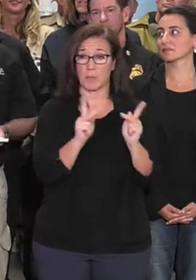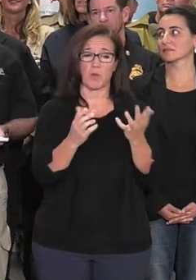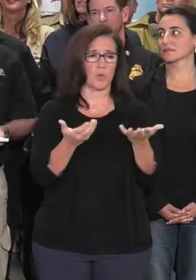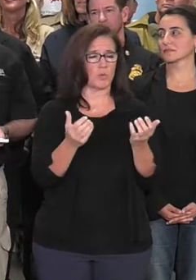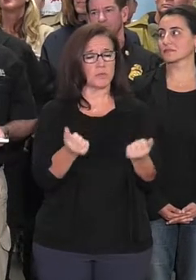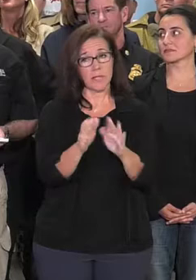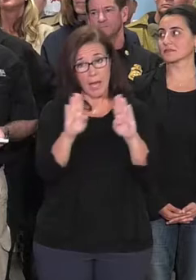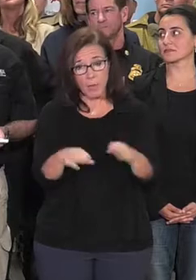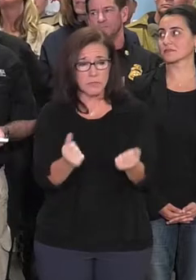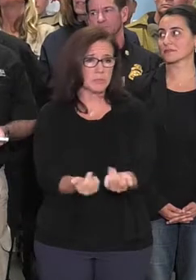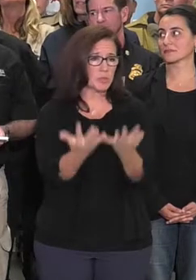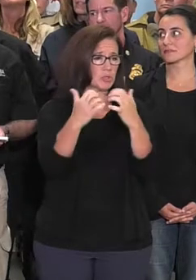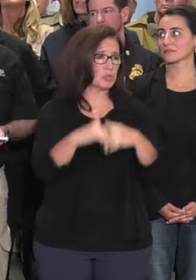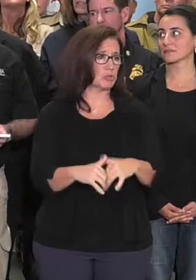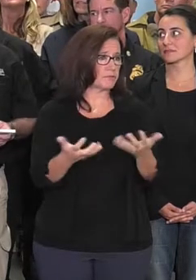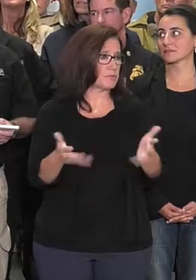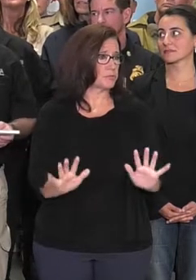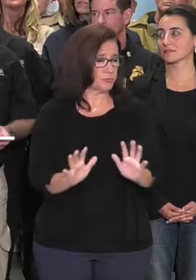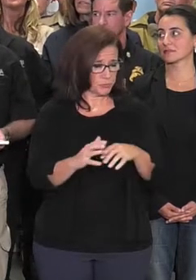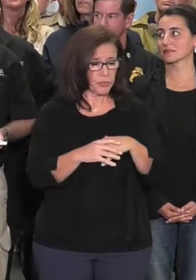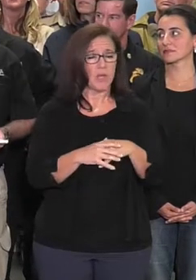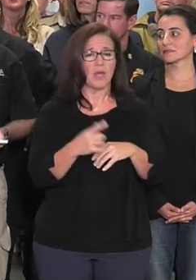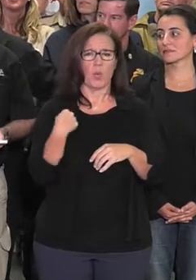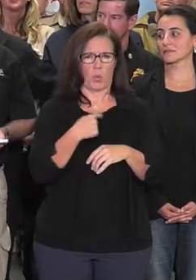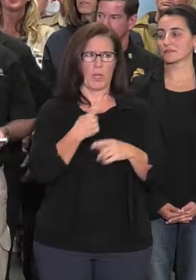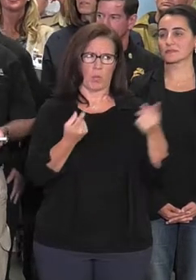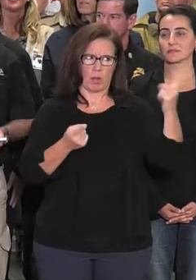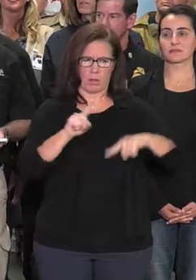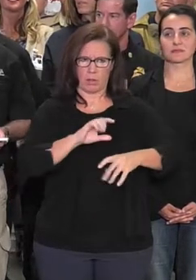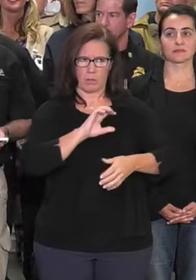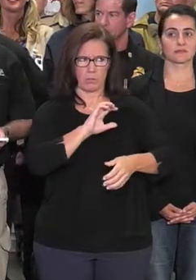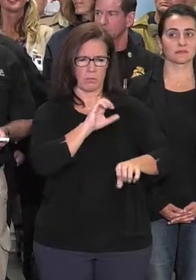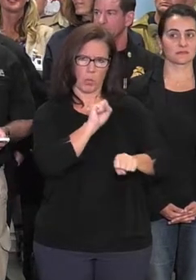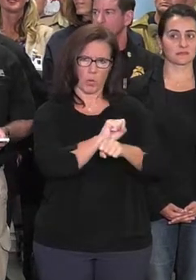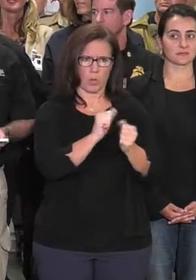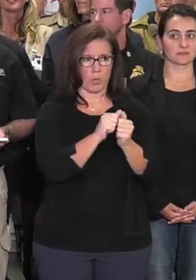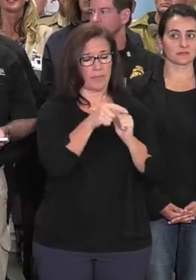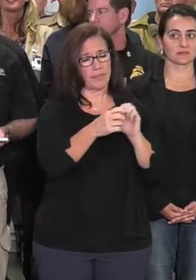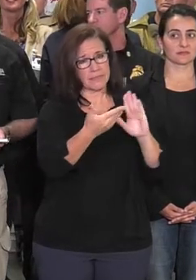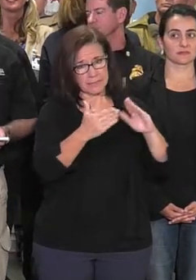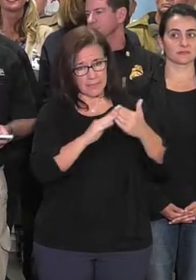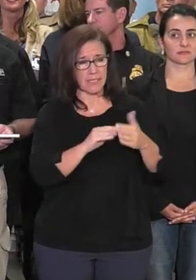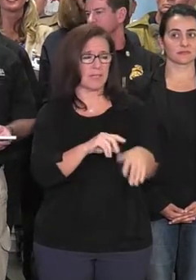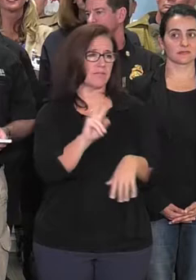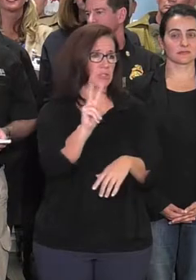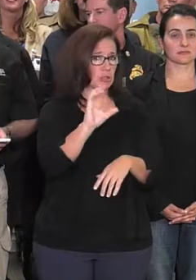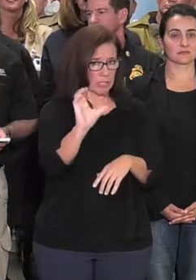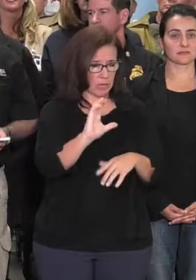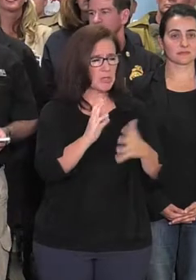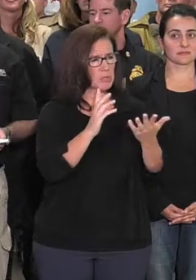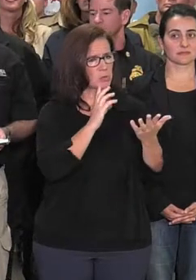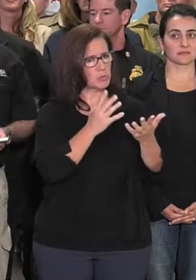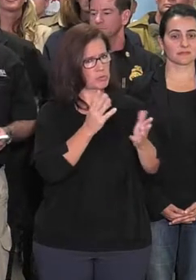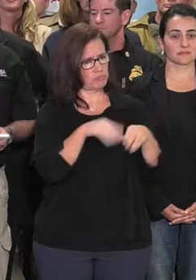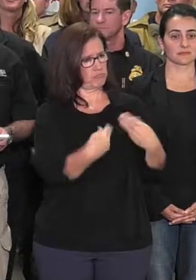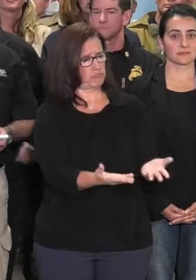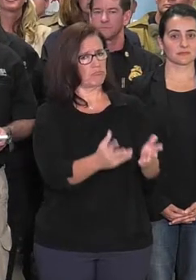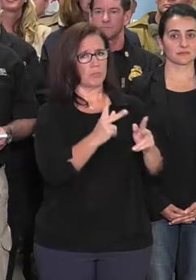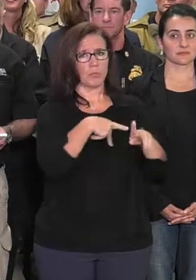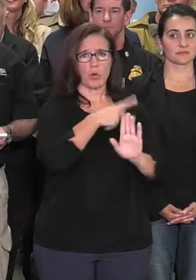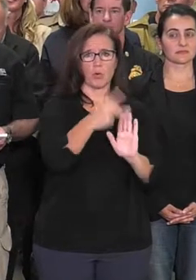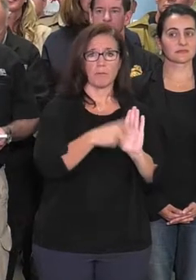the city and the county to work on programs that can help to individuals to get some